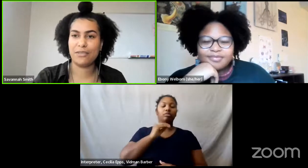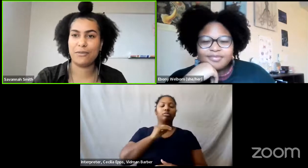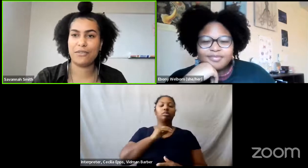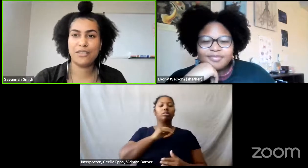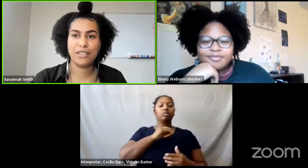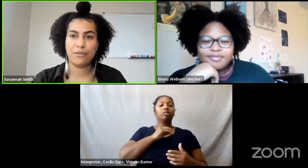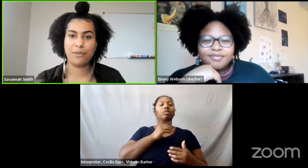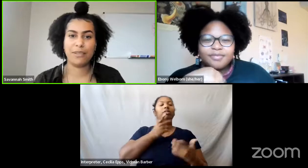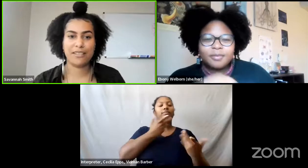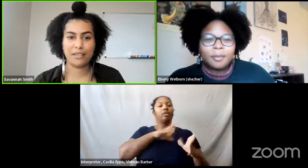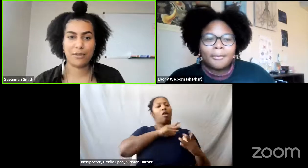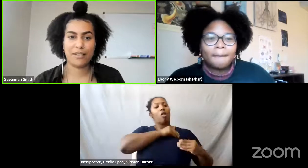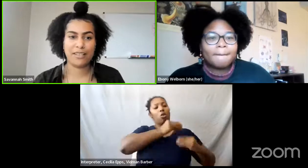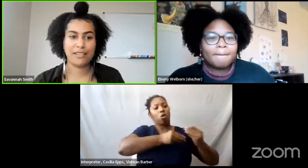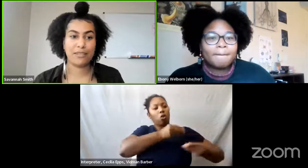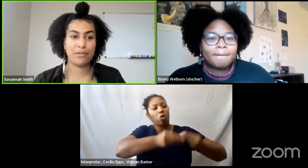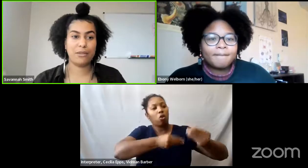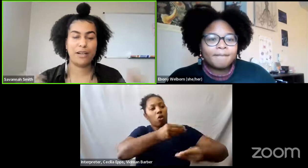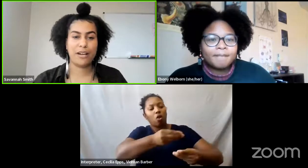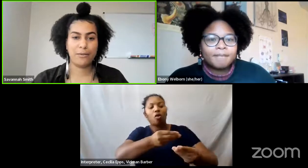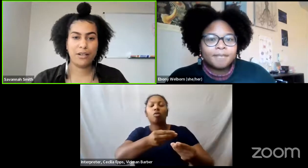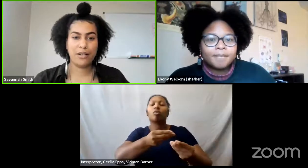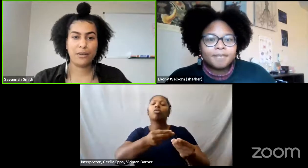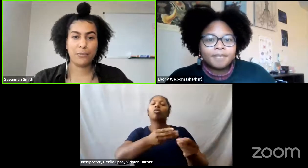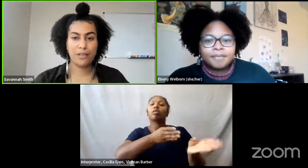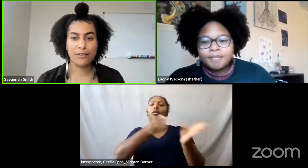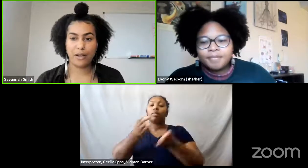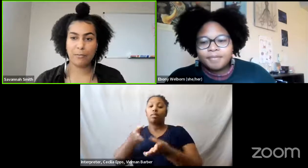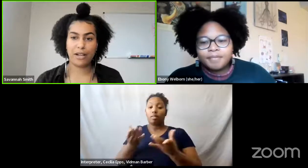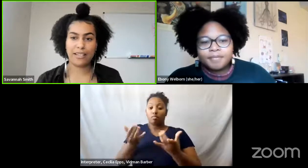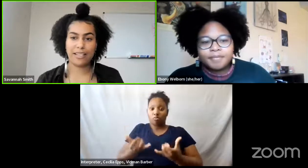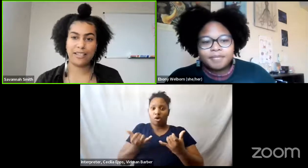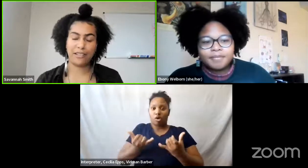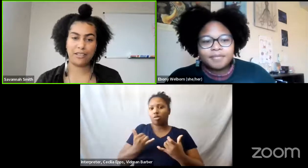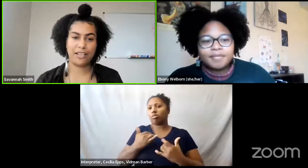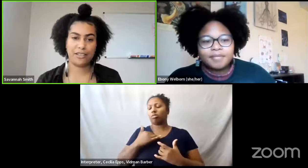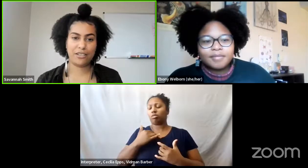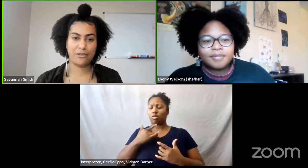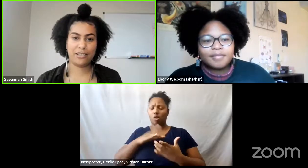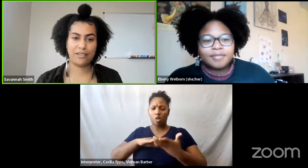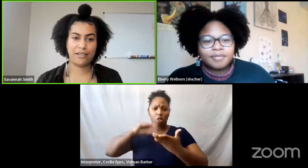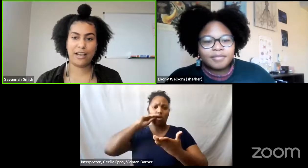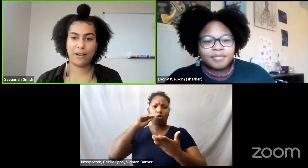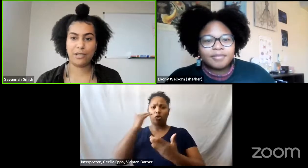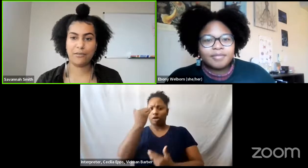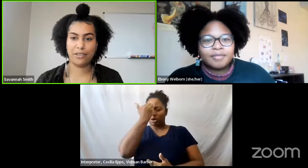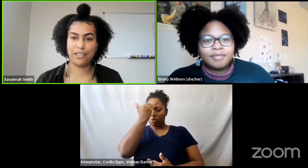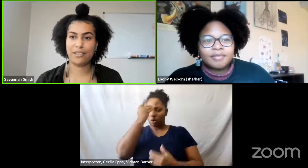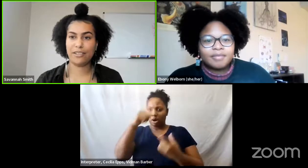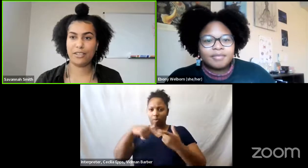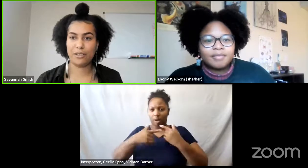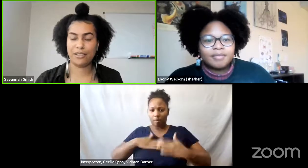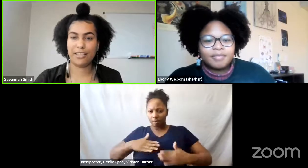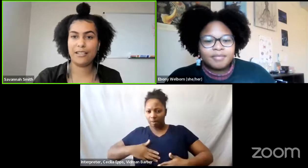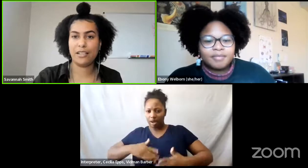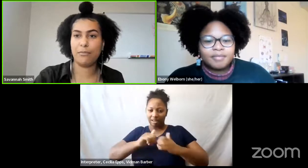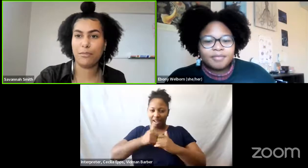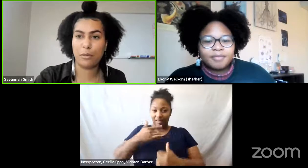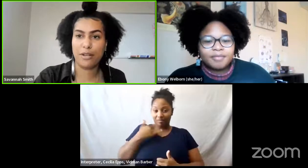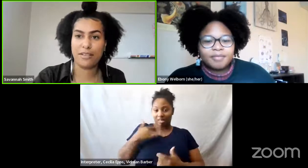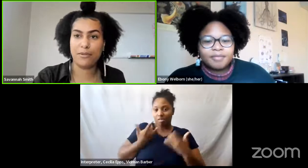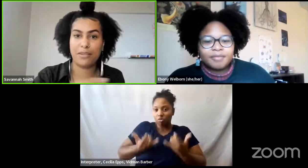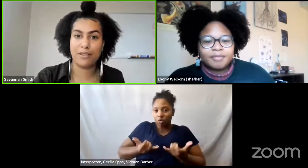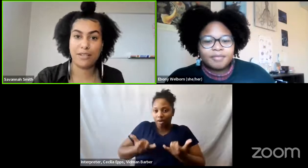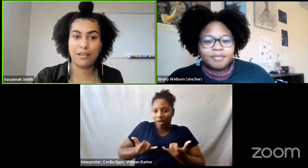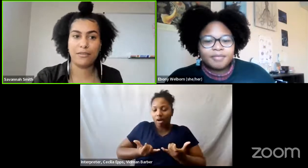as individuals. We went into the present to be aware with our body and learn how to tune into how we are feeling currently and